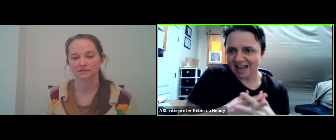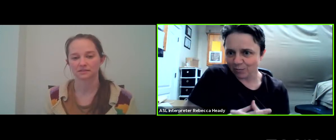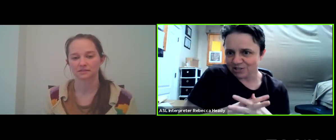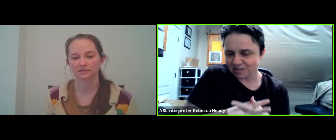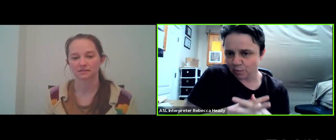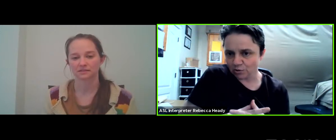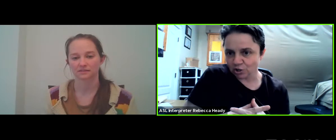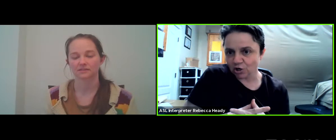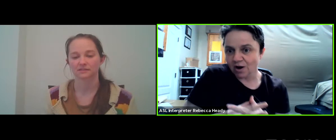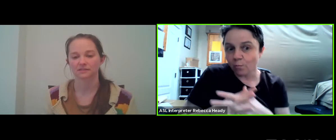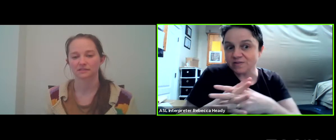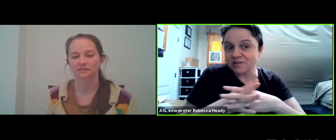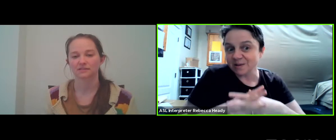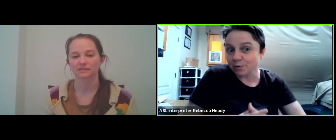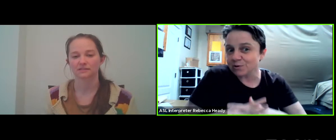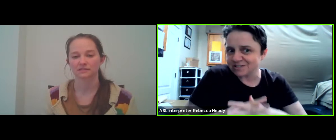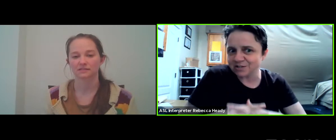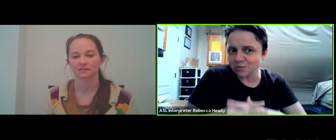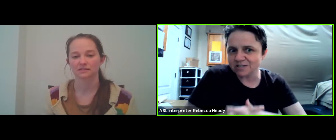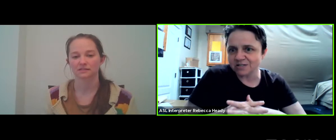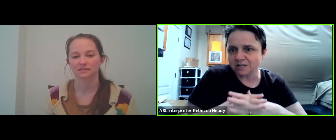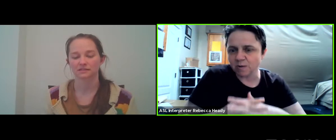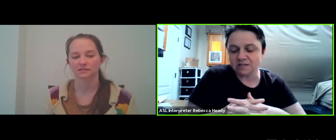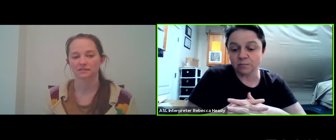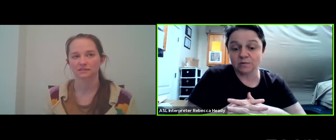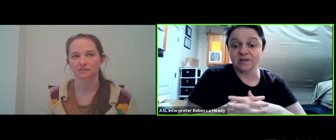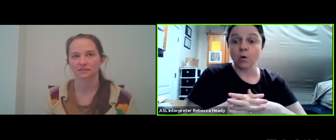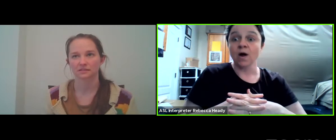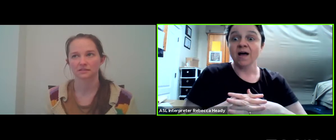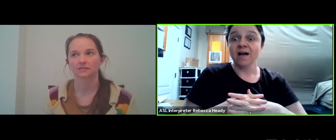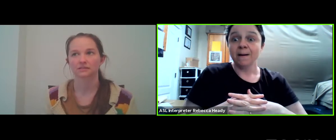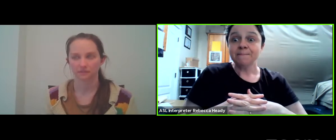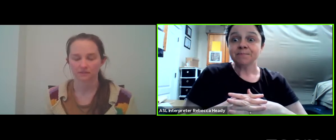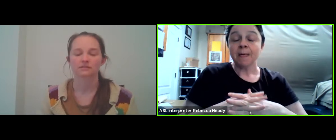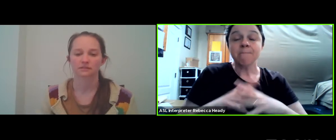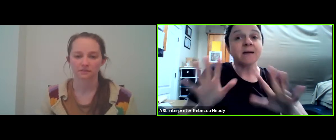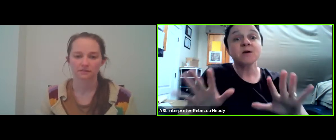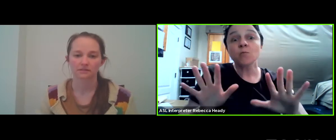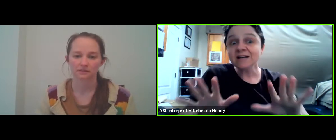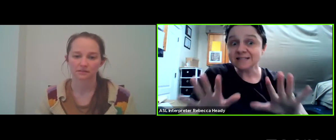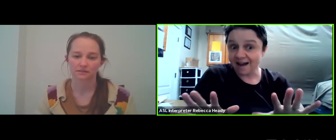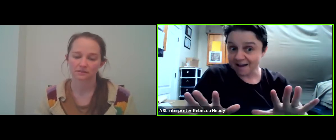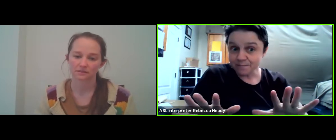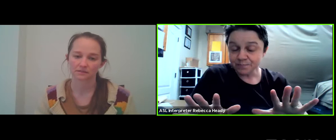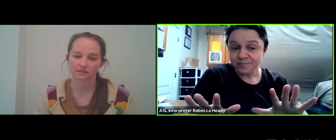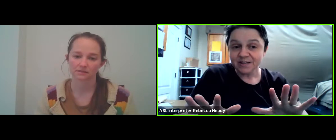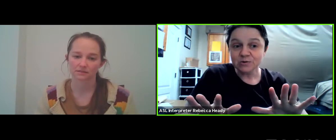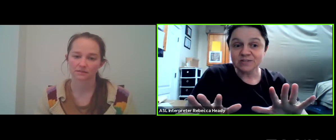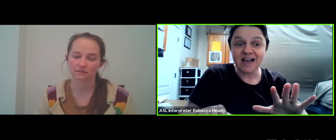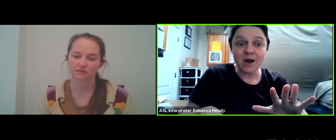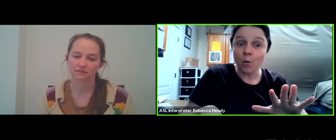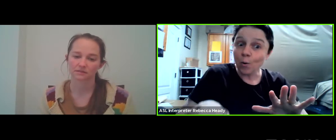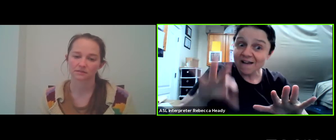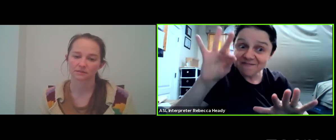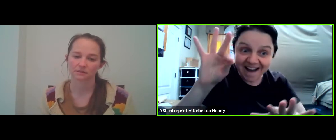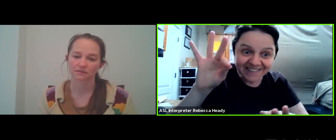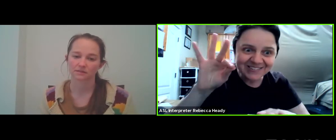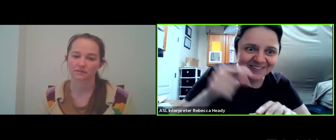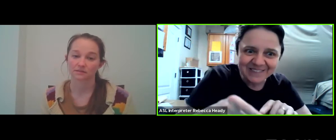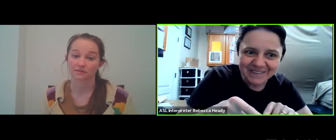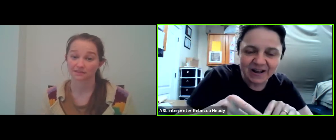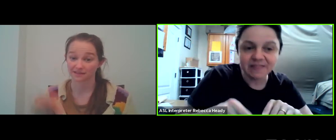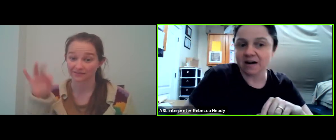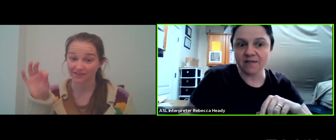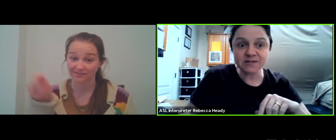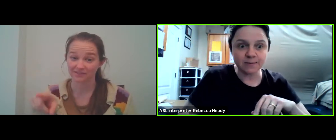much language exposure with similar situations as possible. So maybe one time you say, oh, I